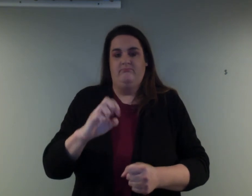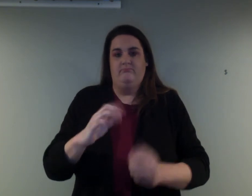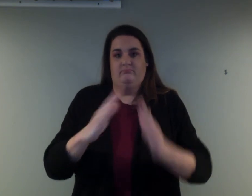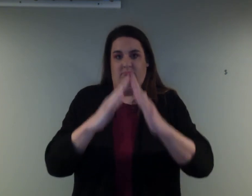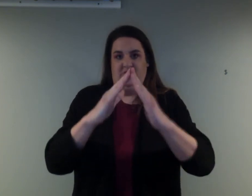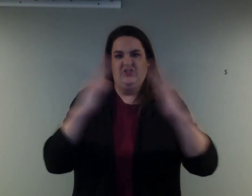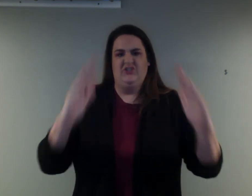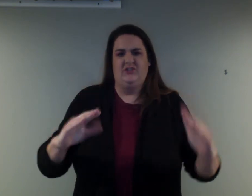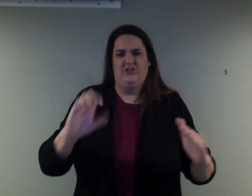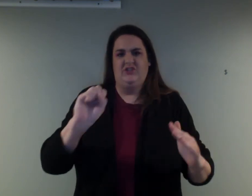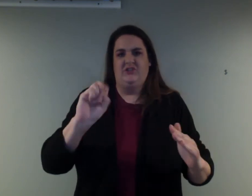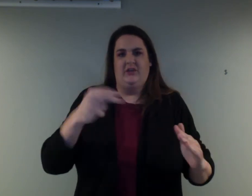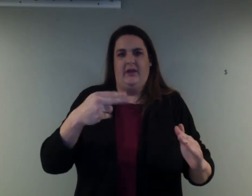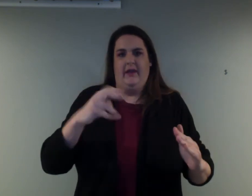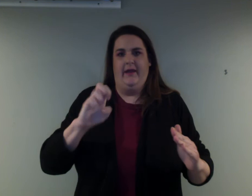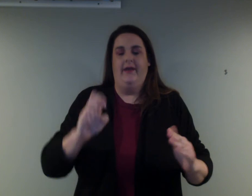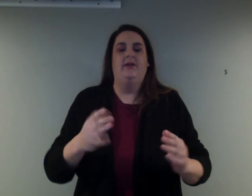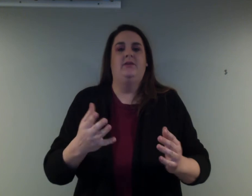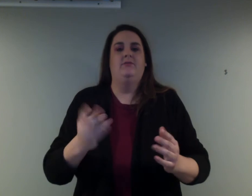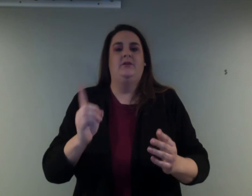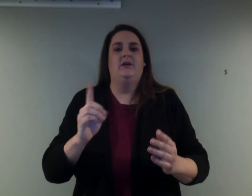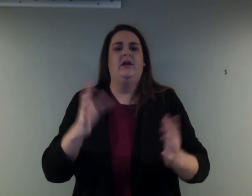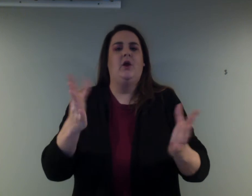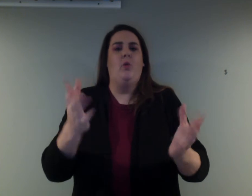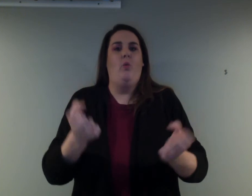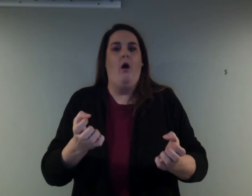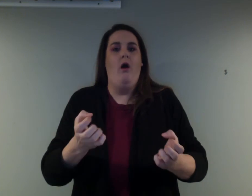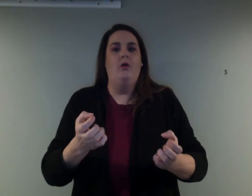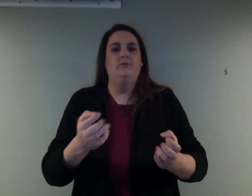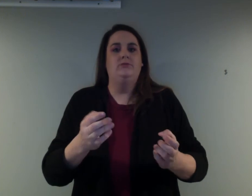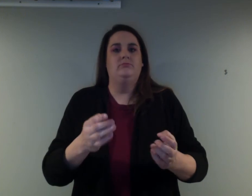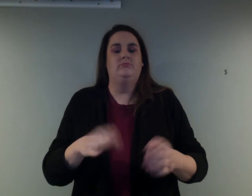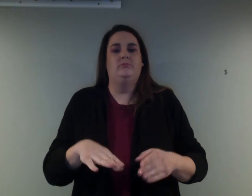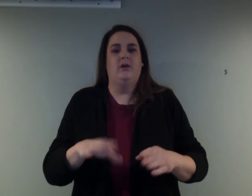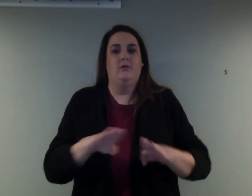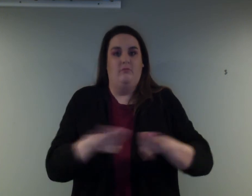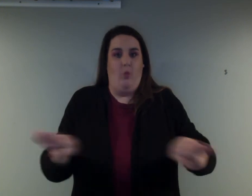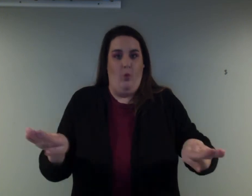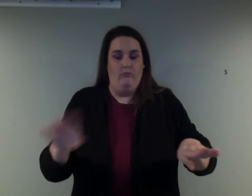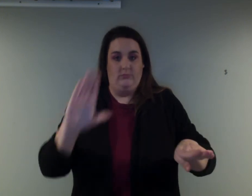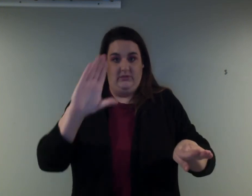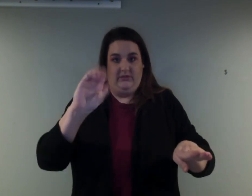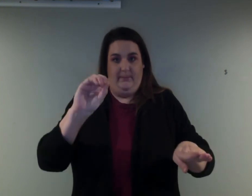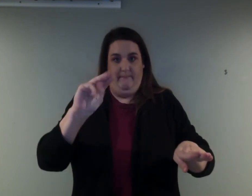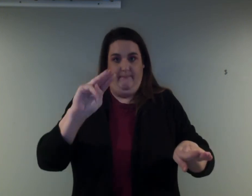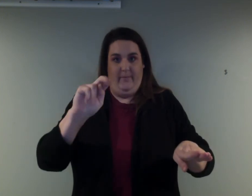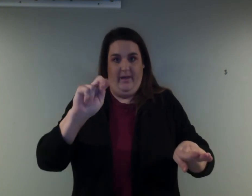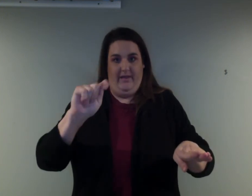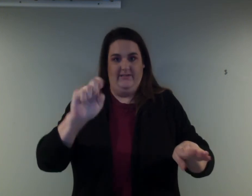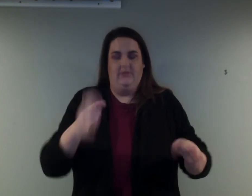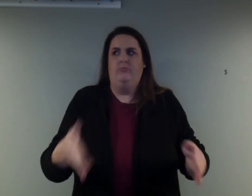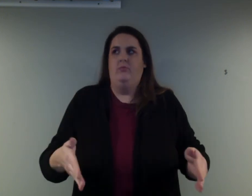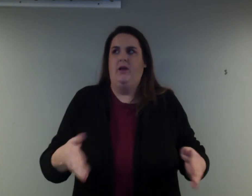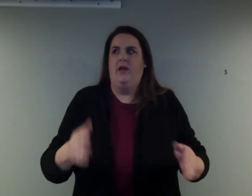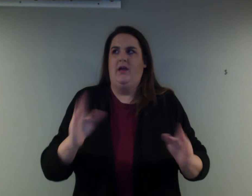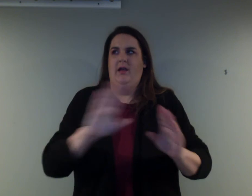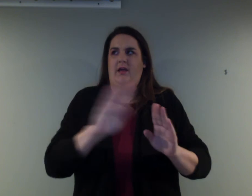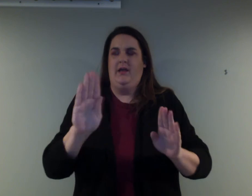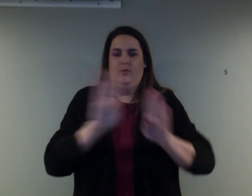it to have a cement floor. We are going to use geometry to show how Mr.